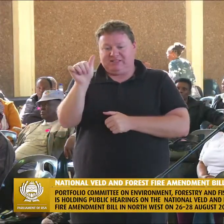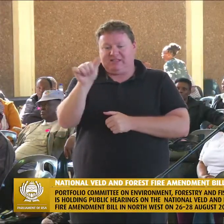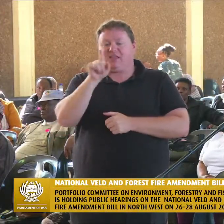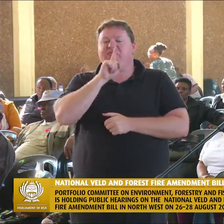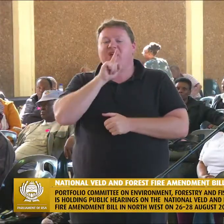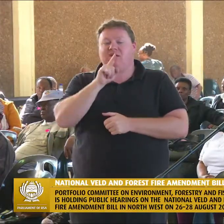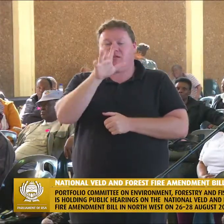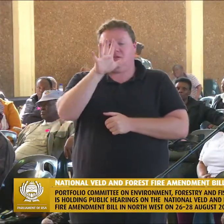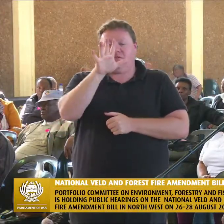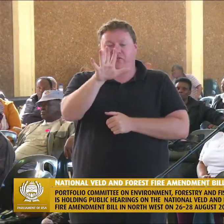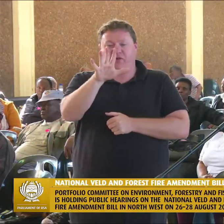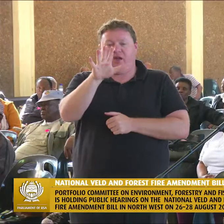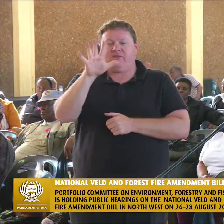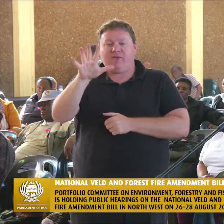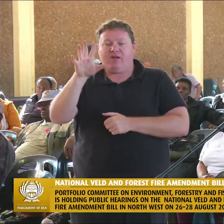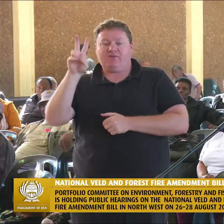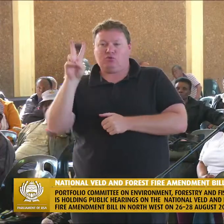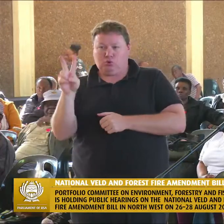552.